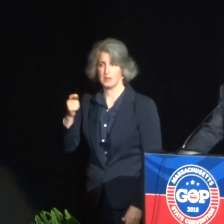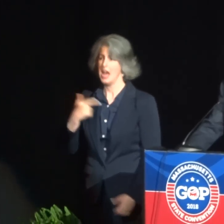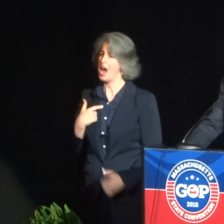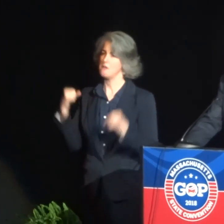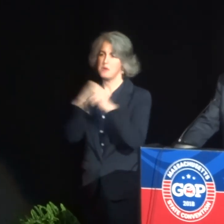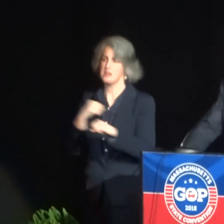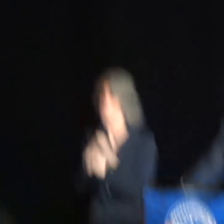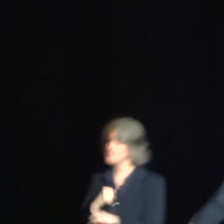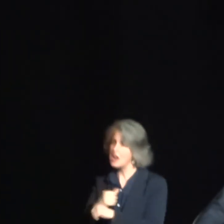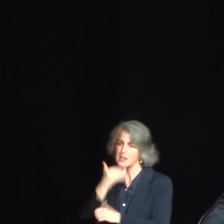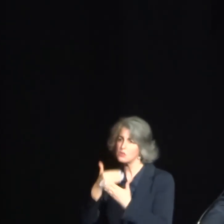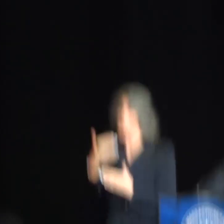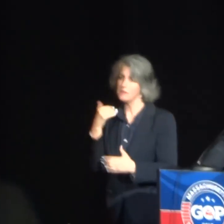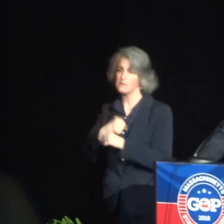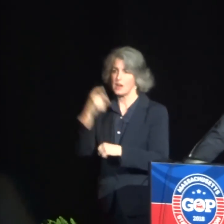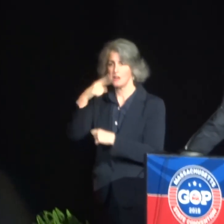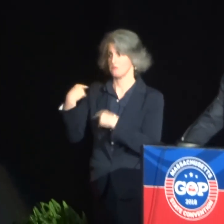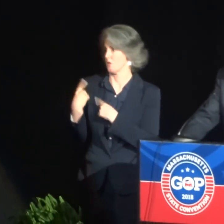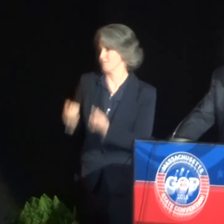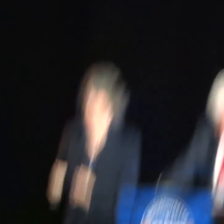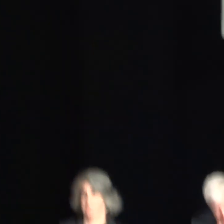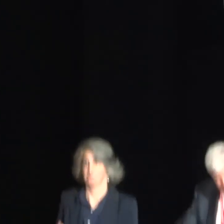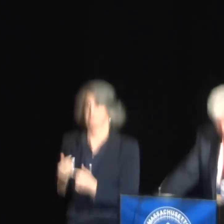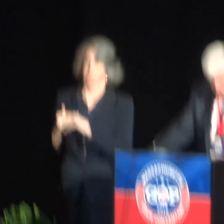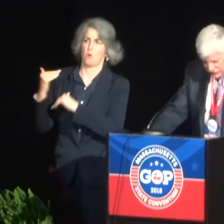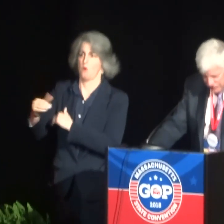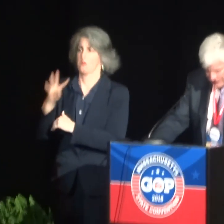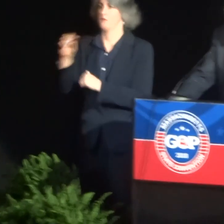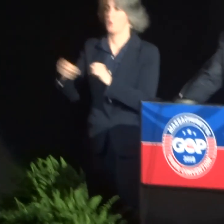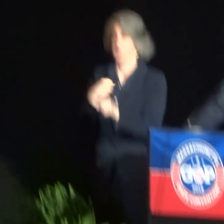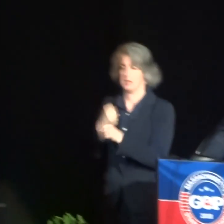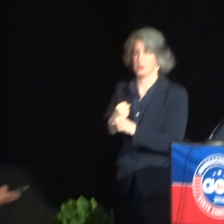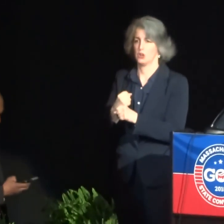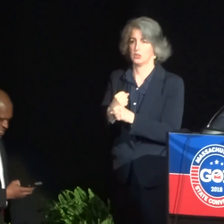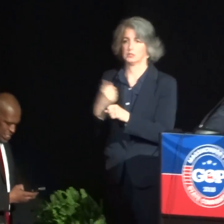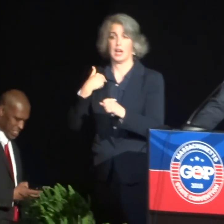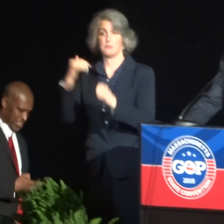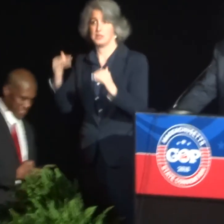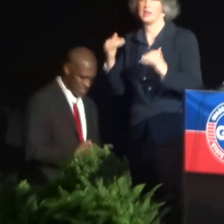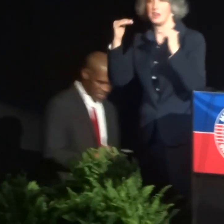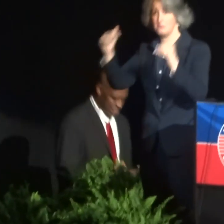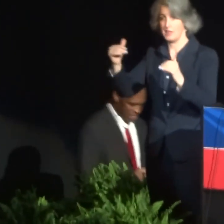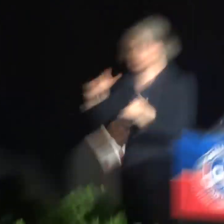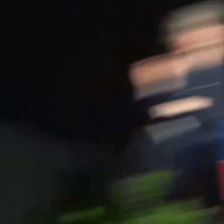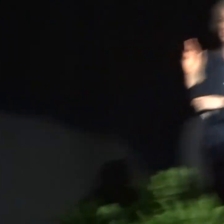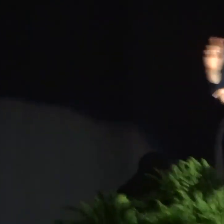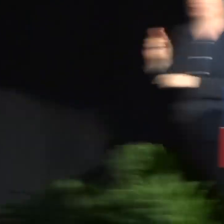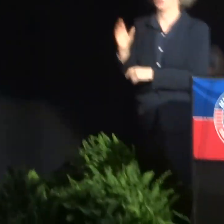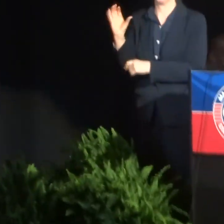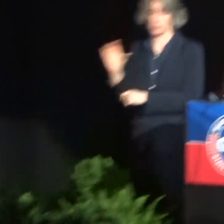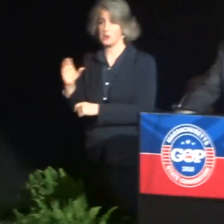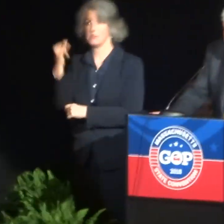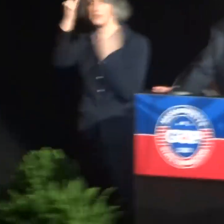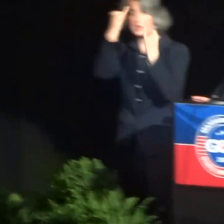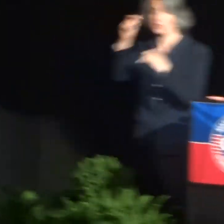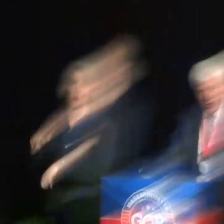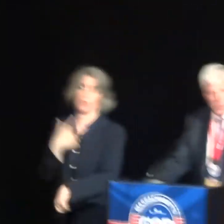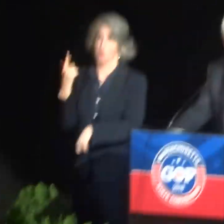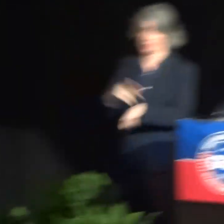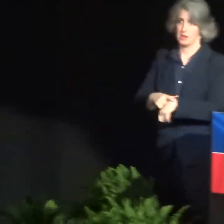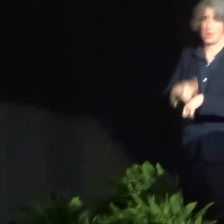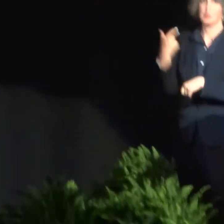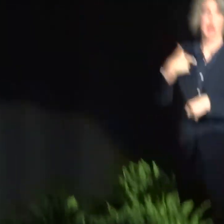good fight for over 40 years. I've been advancing conservative ideas and supporting Republican candidates for a long time. I've been